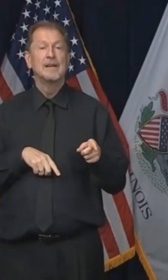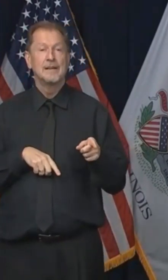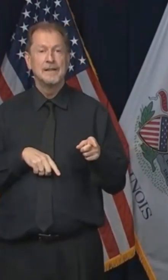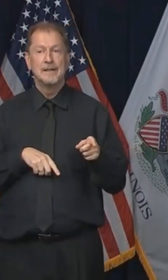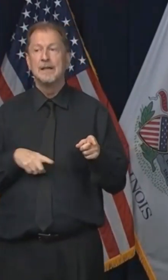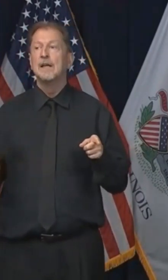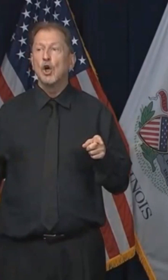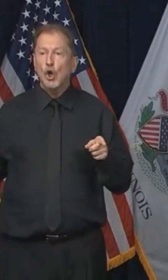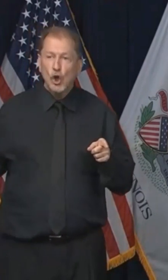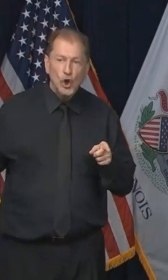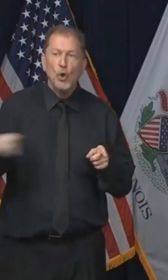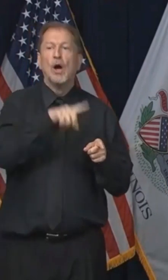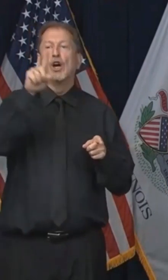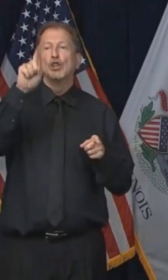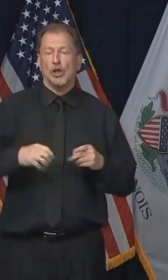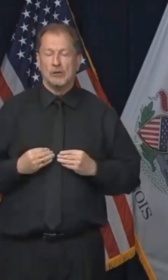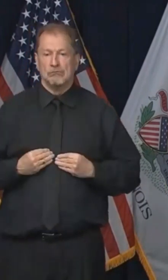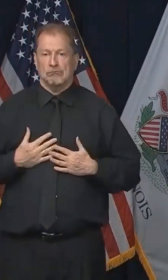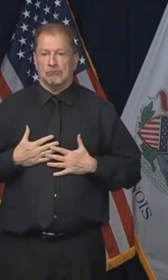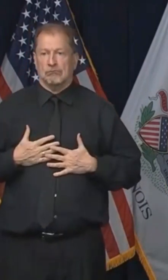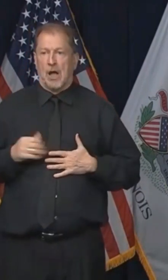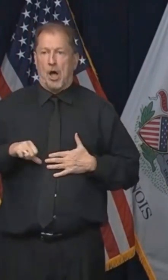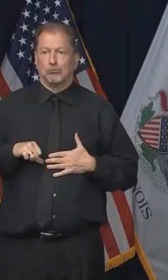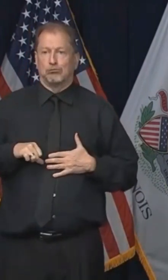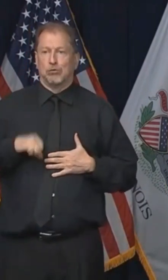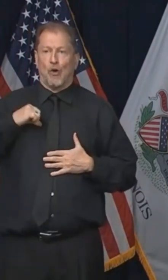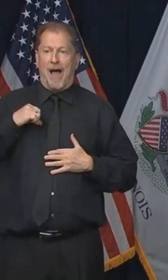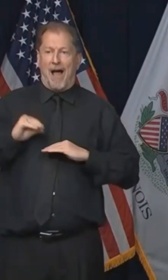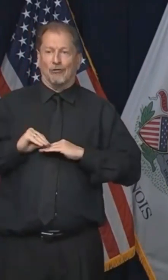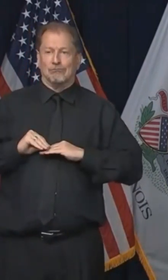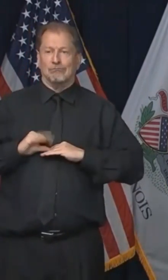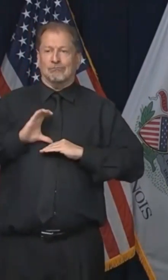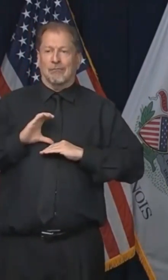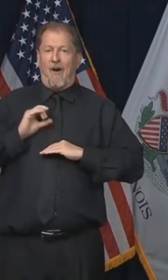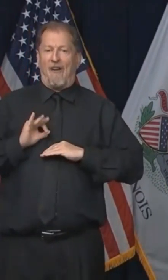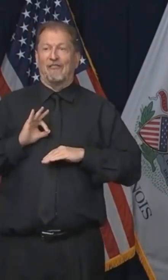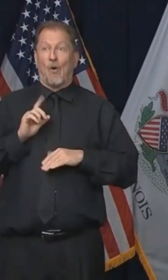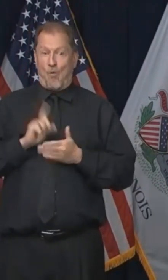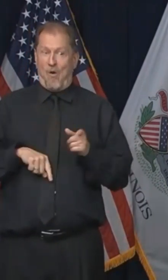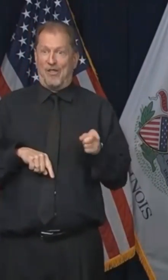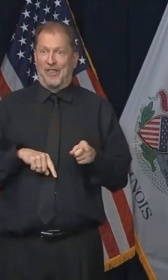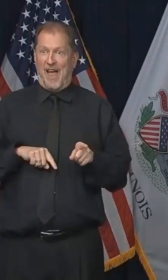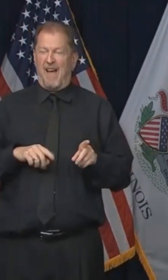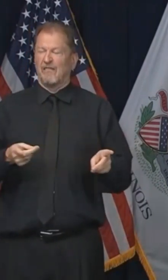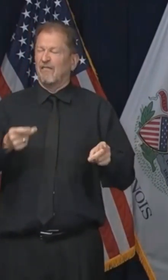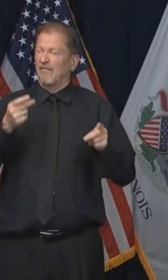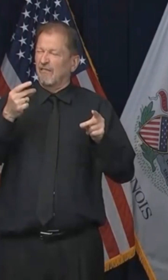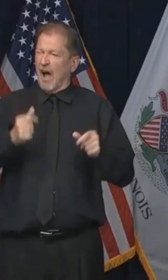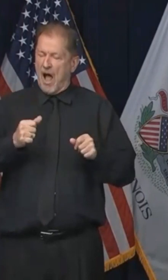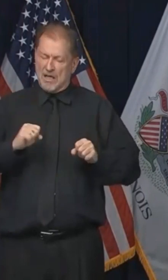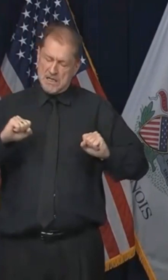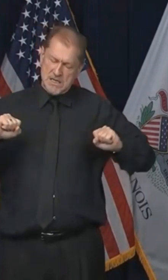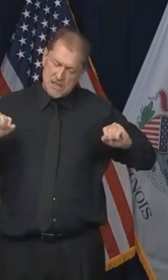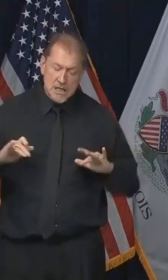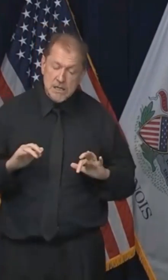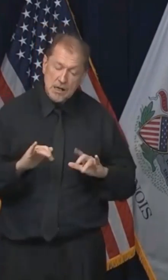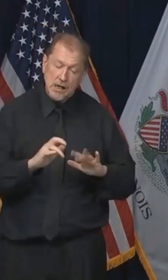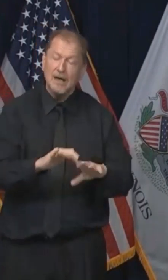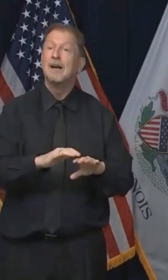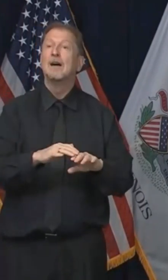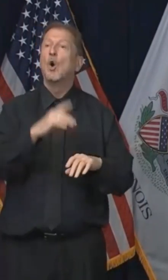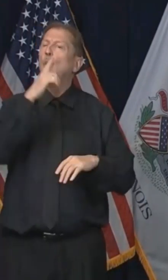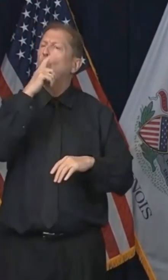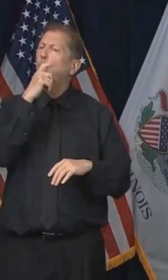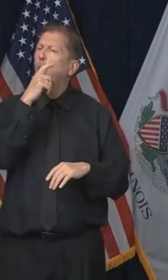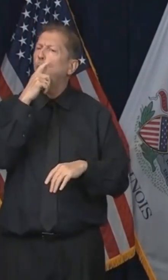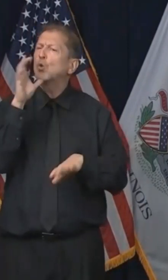all feel very, very proud, honestly, of the work that's been done so quickly by patriotic